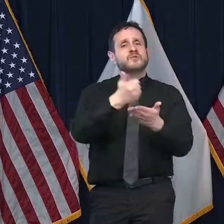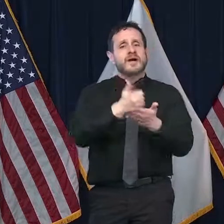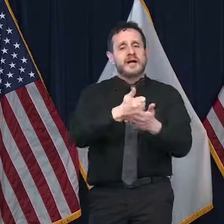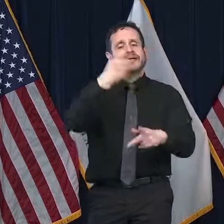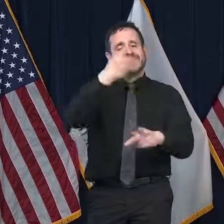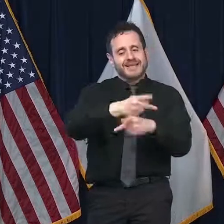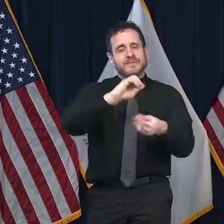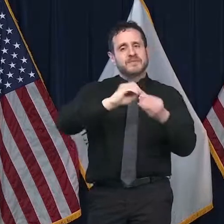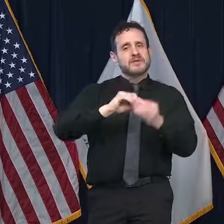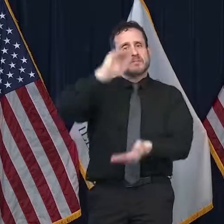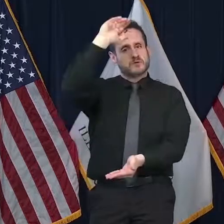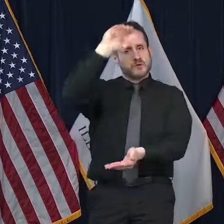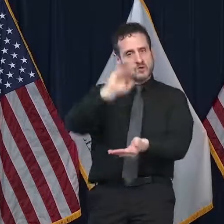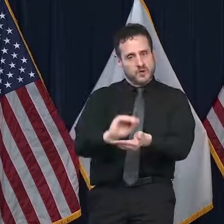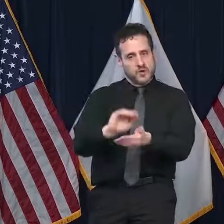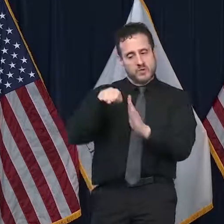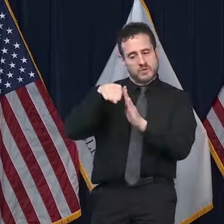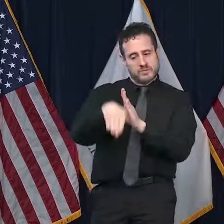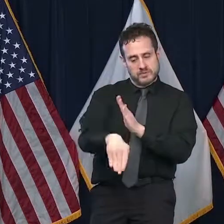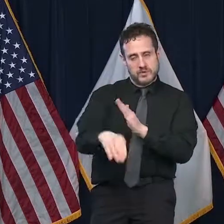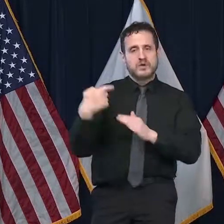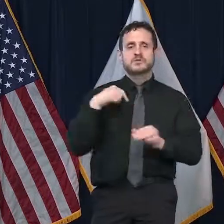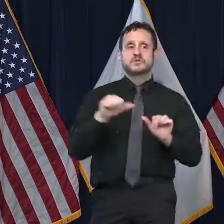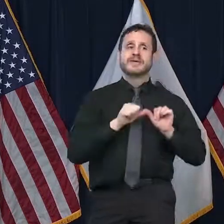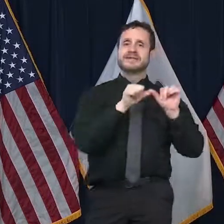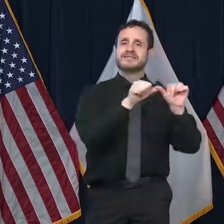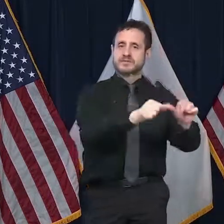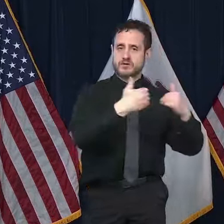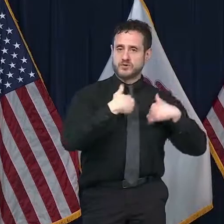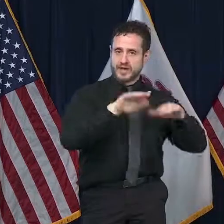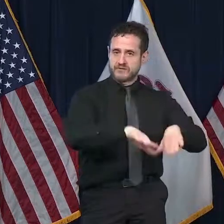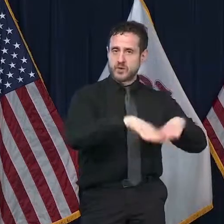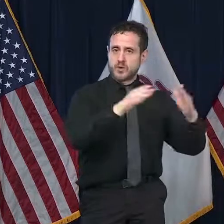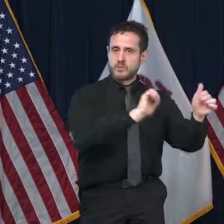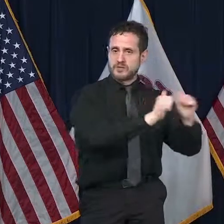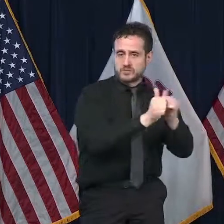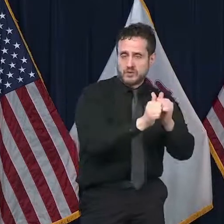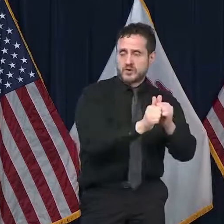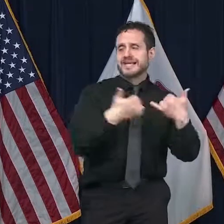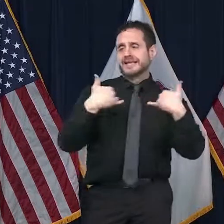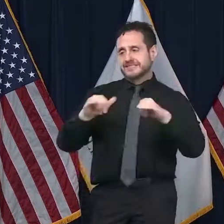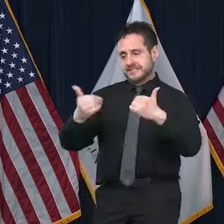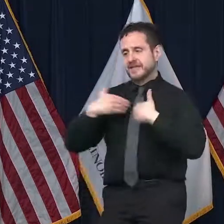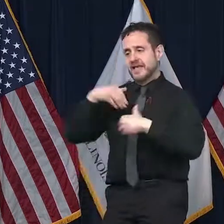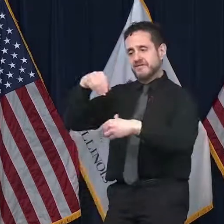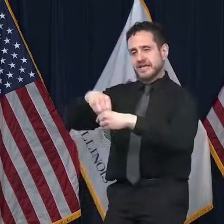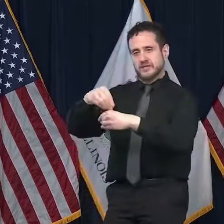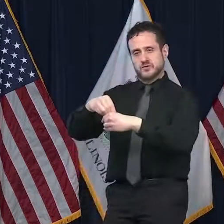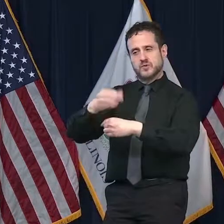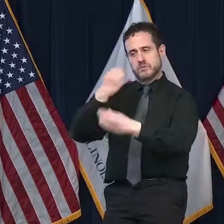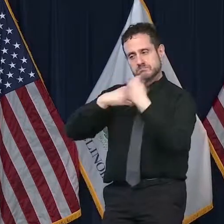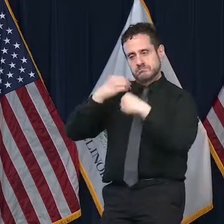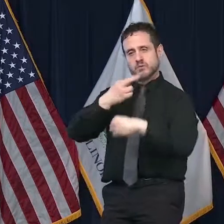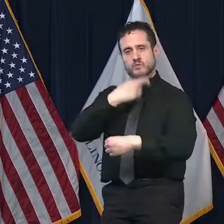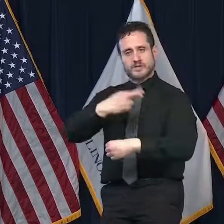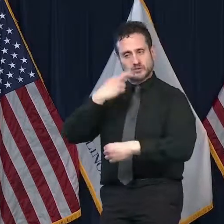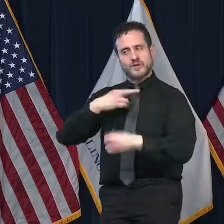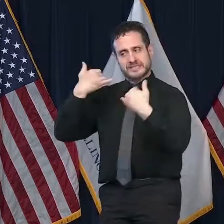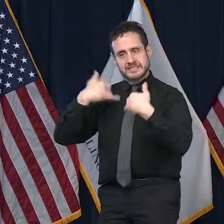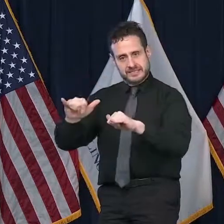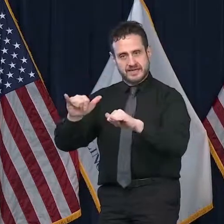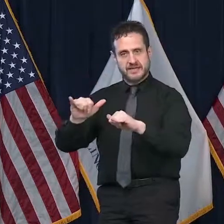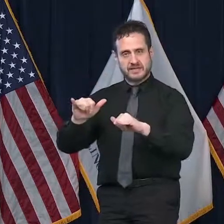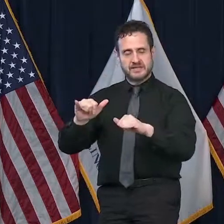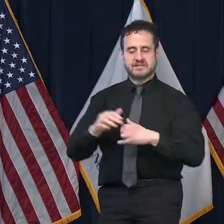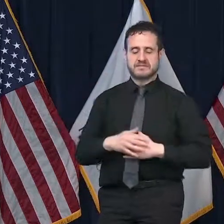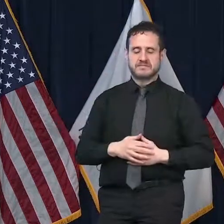we can continue having sports and having indoor dining as those requests. I'm